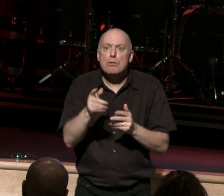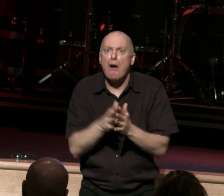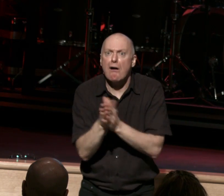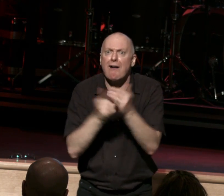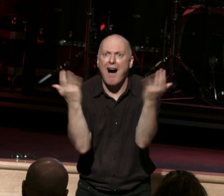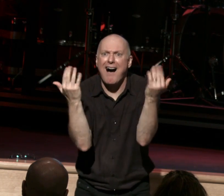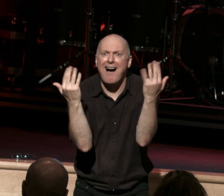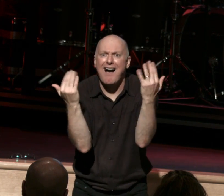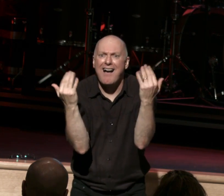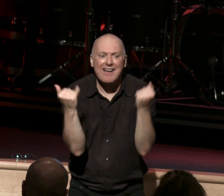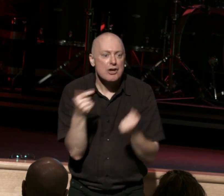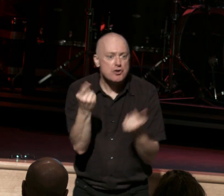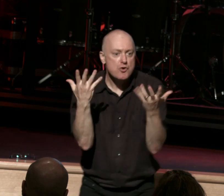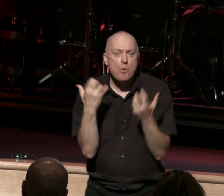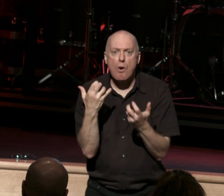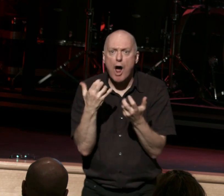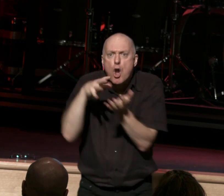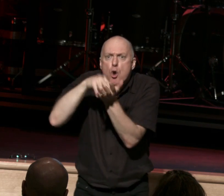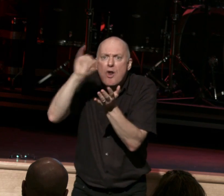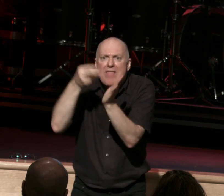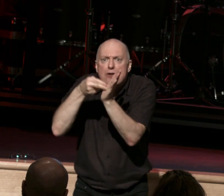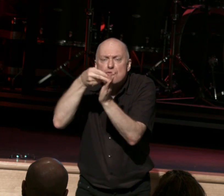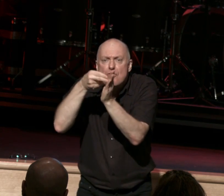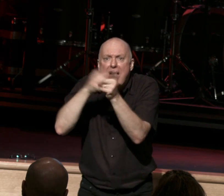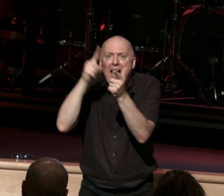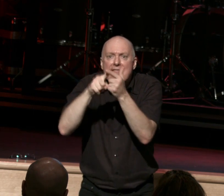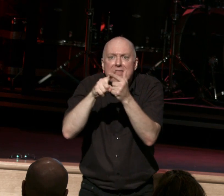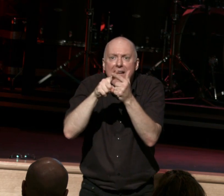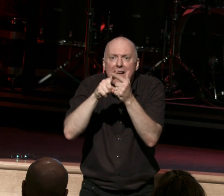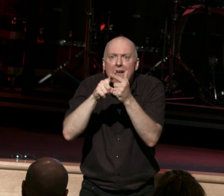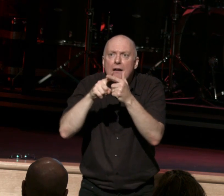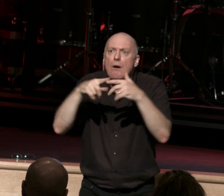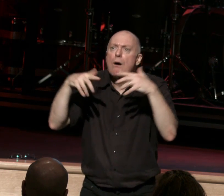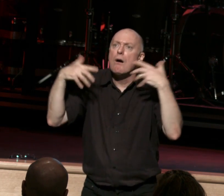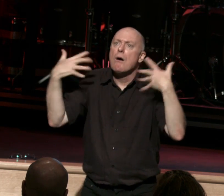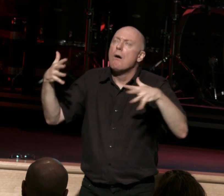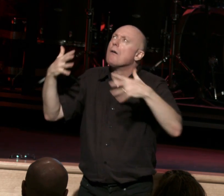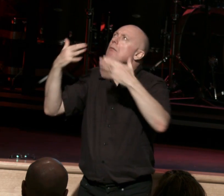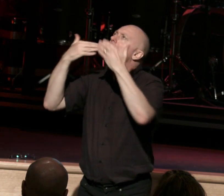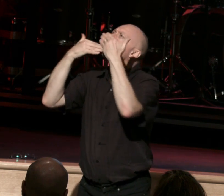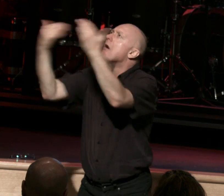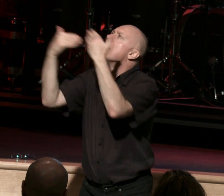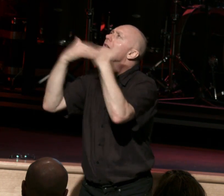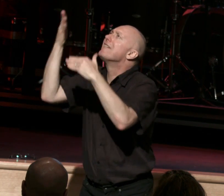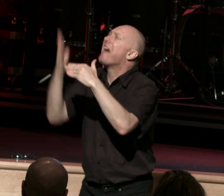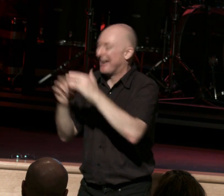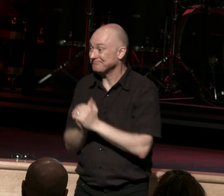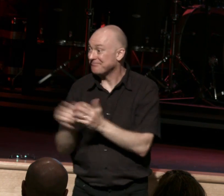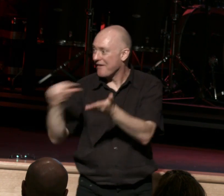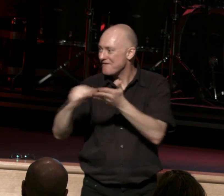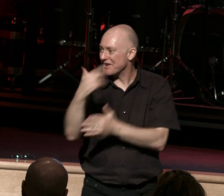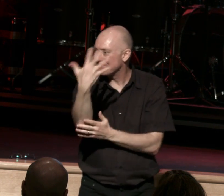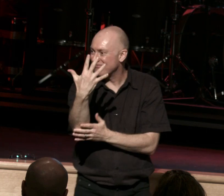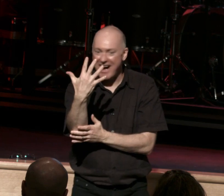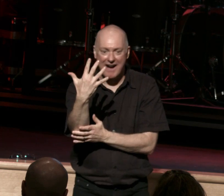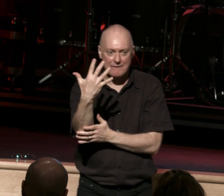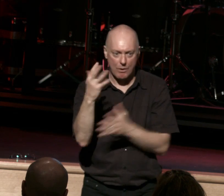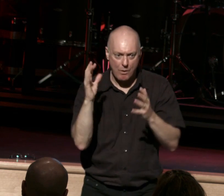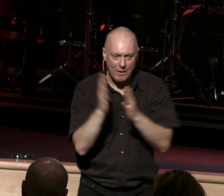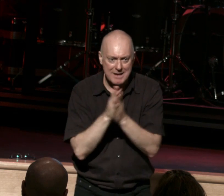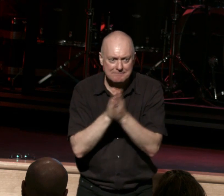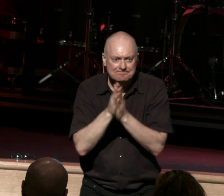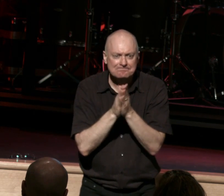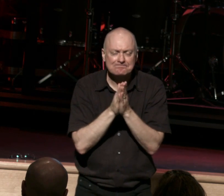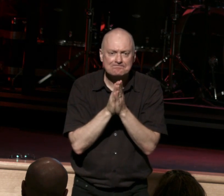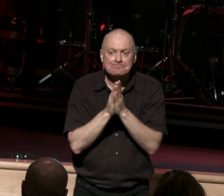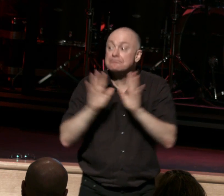students are like, yeah, I want to learn, because you want to take the theology and transfer it to a love and affection for your God. Verse 5, the